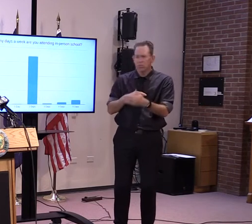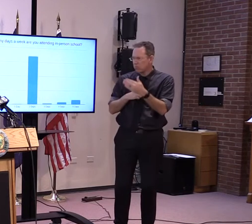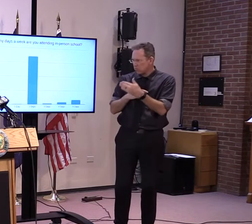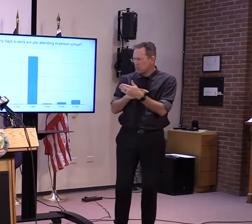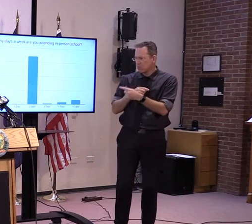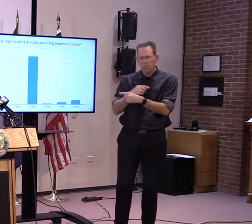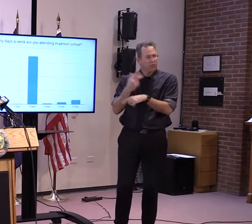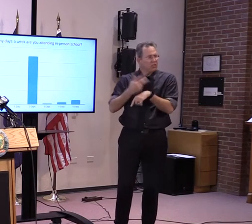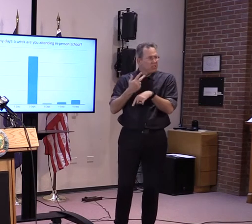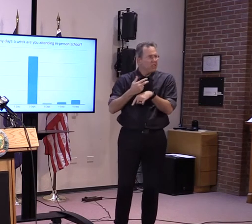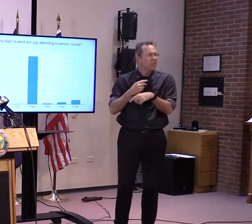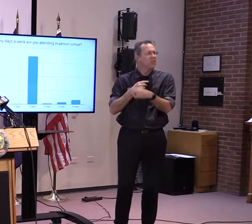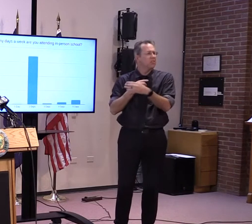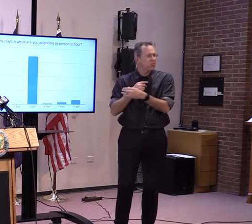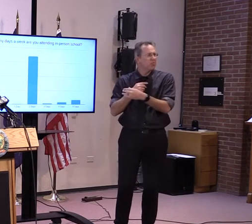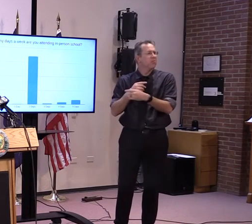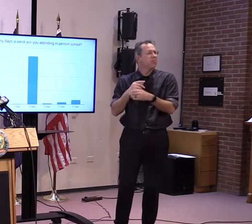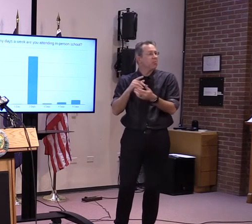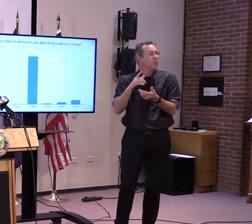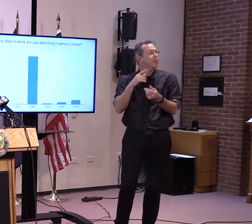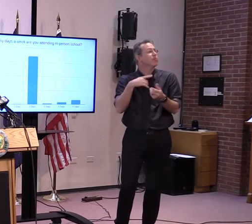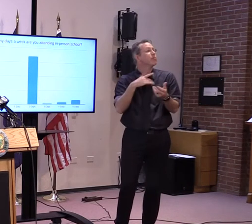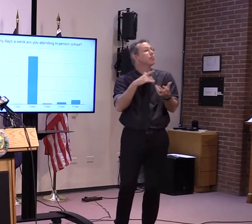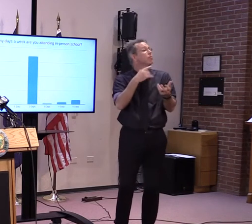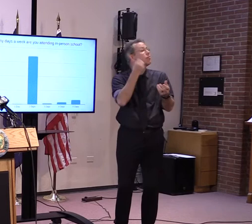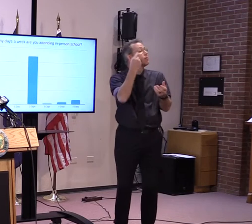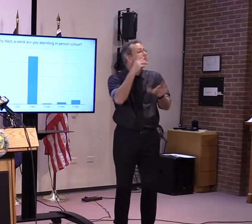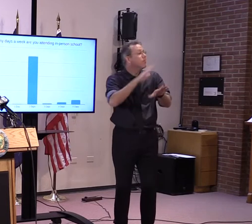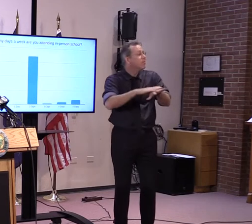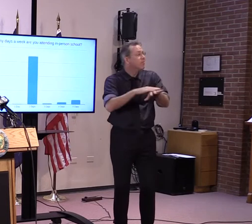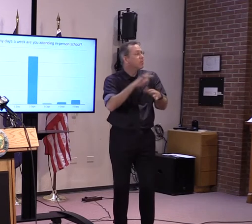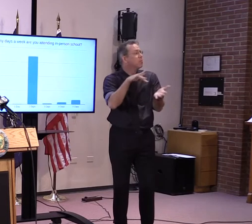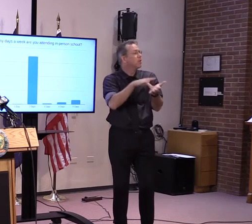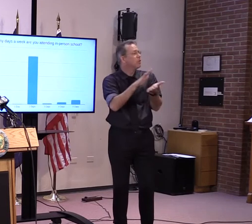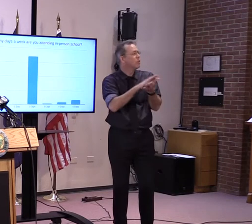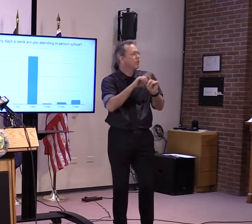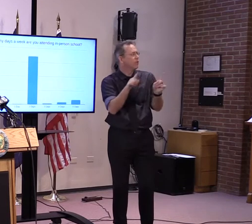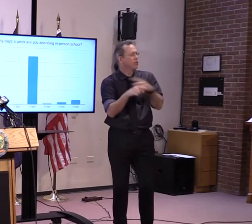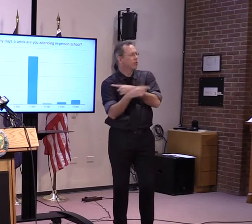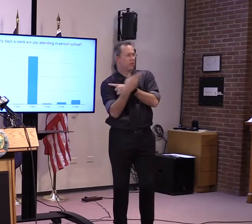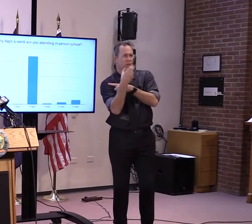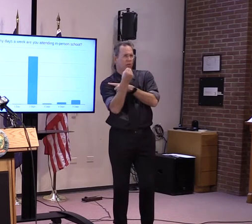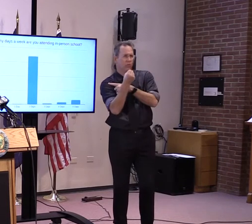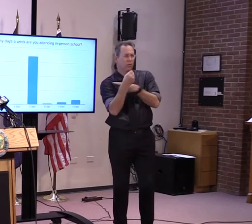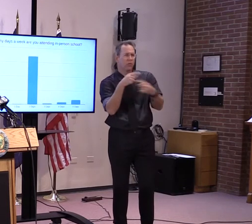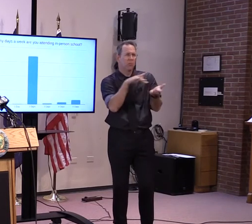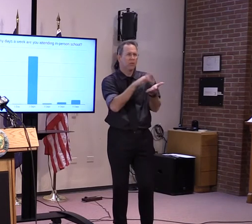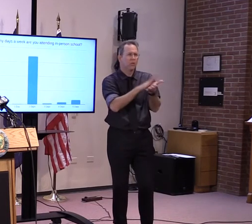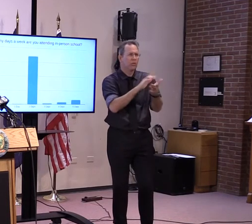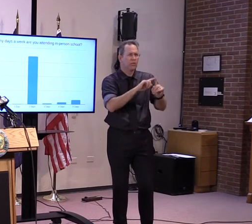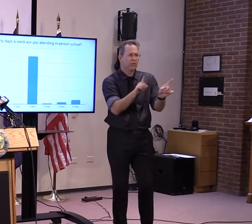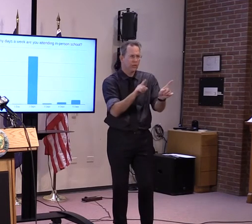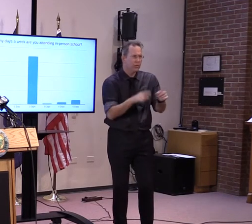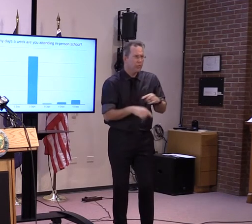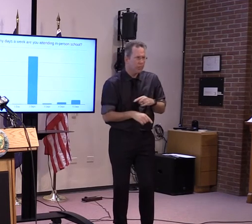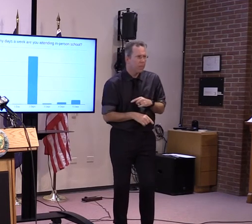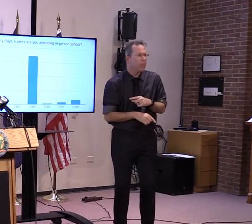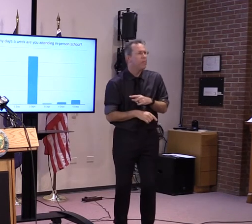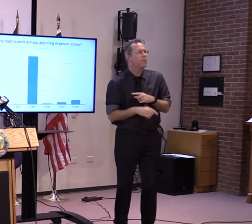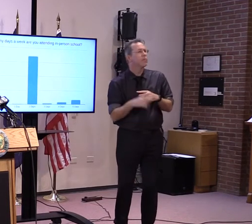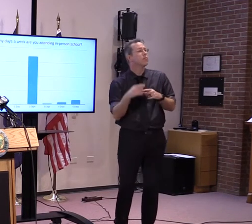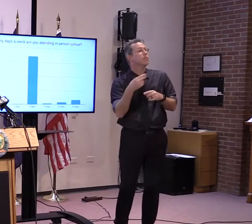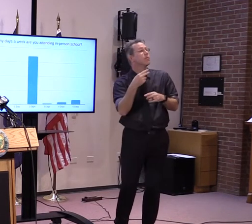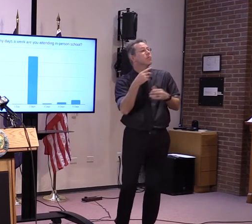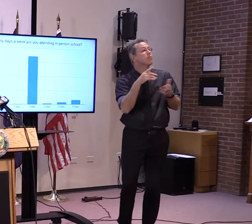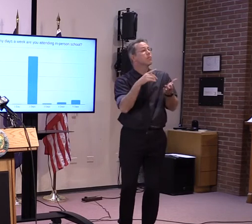not middle school. Middle school has been going 5 days a week. And this does not represent Vermont Peelier, because they've been, their